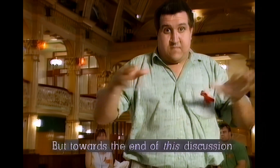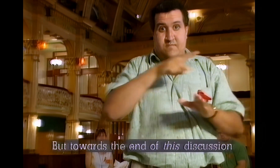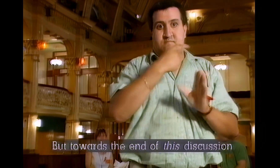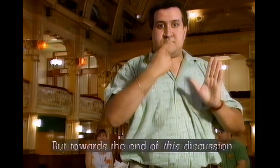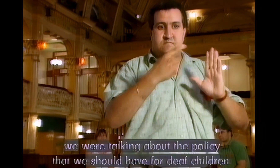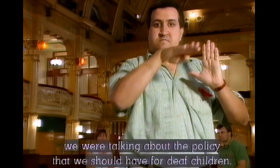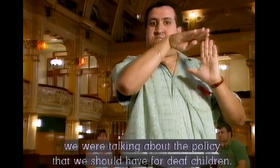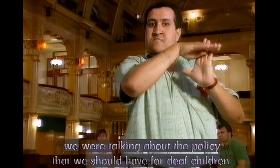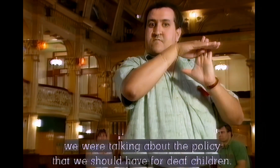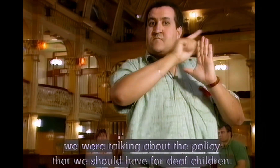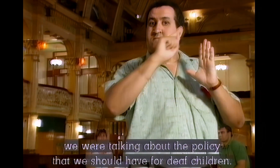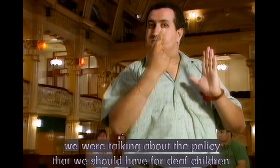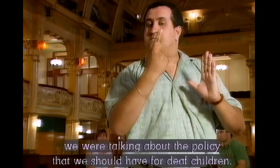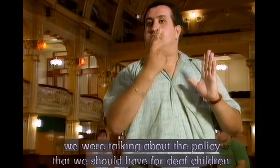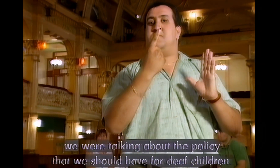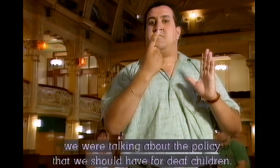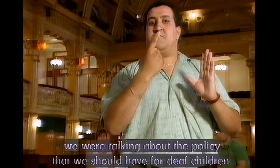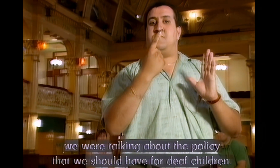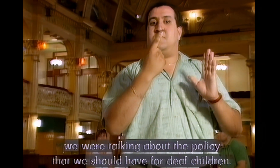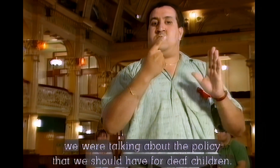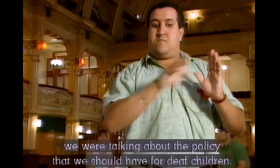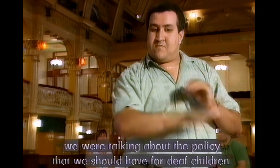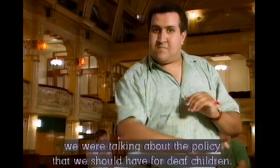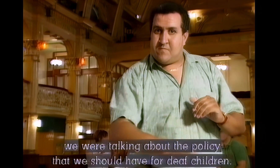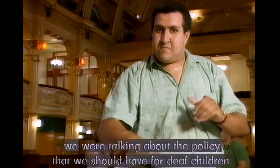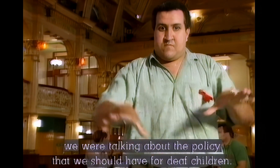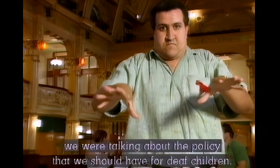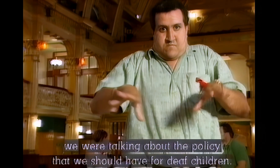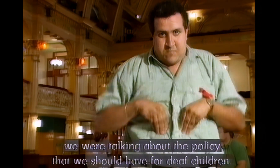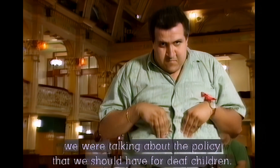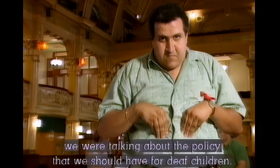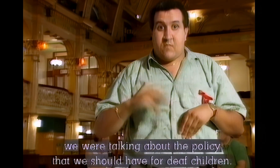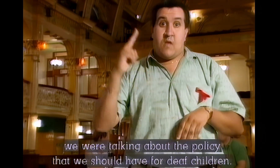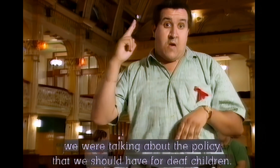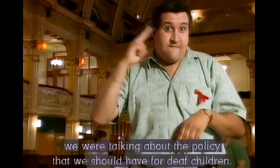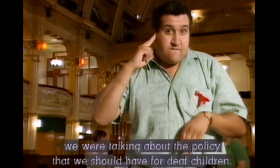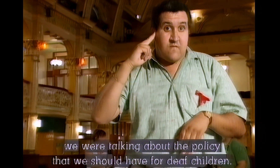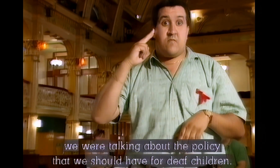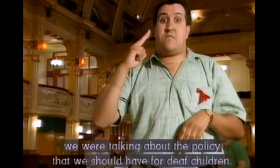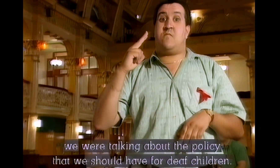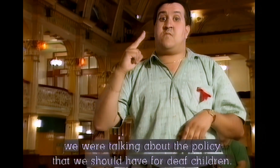discussion, we were talking about the policy that we should have for deaf children that should be accepted.